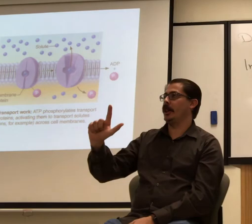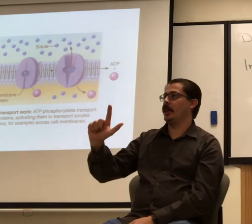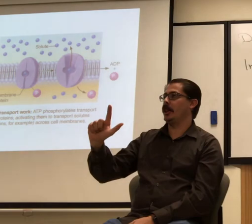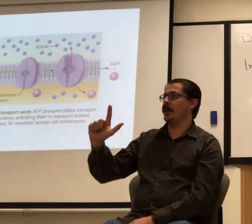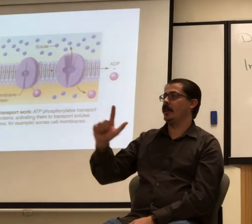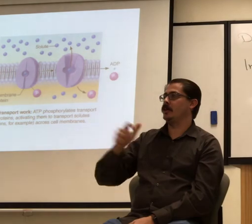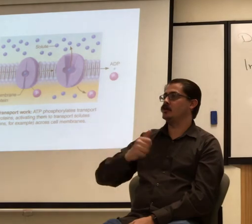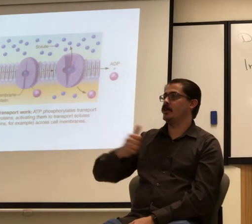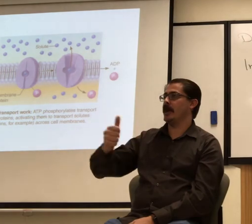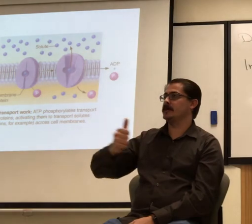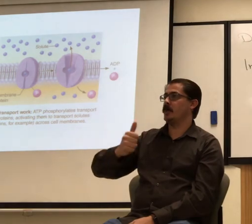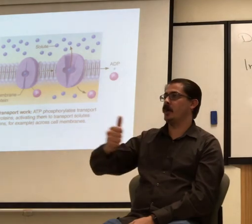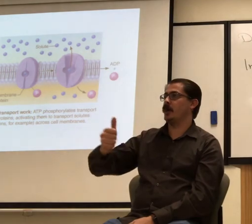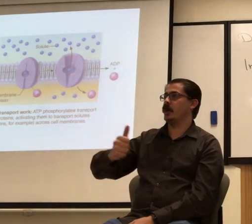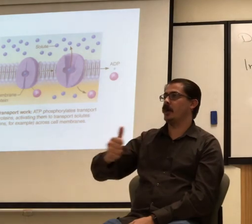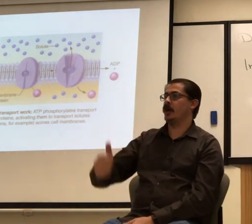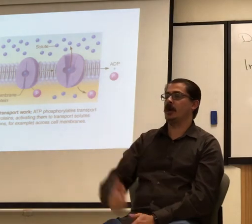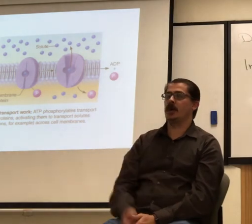transporter,